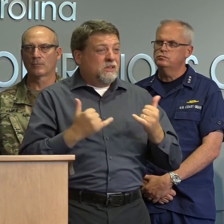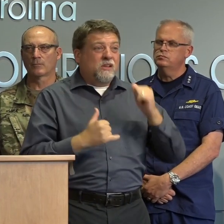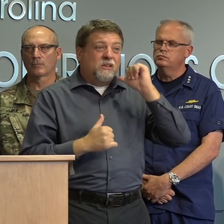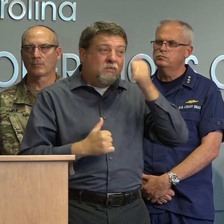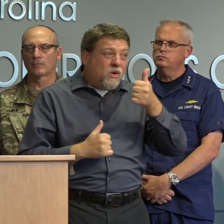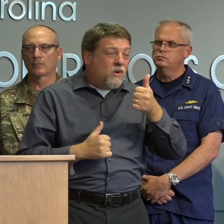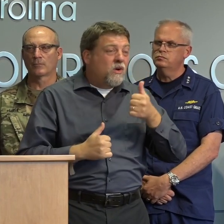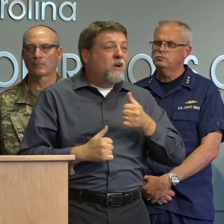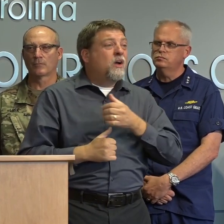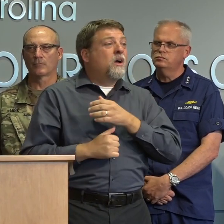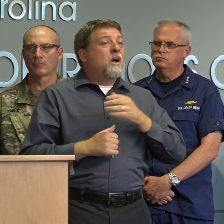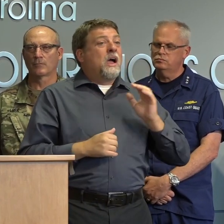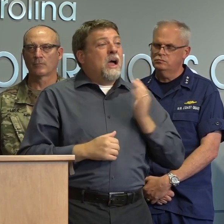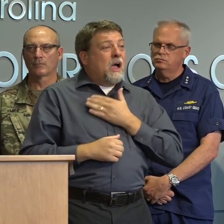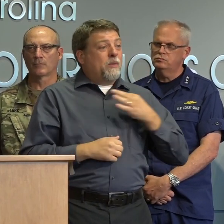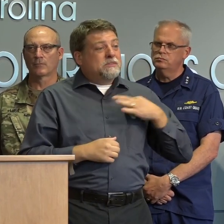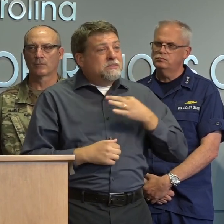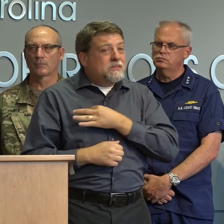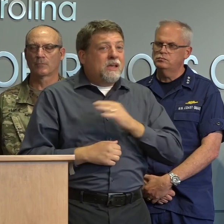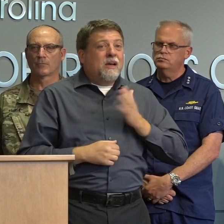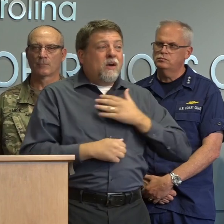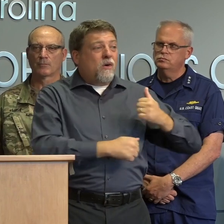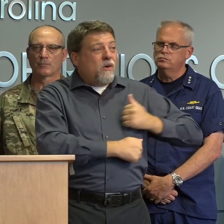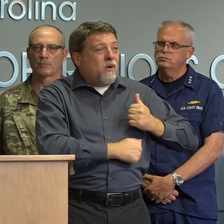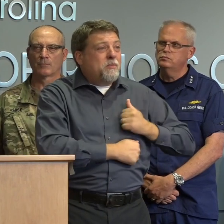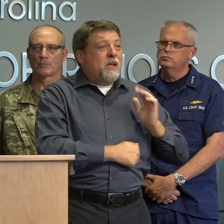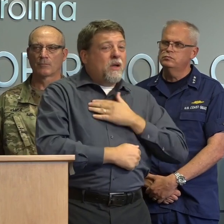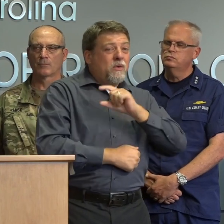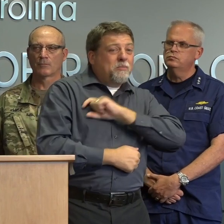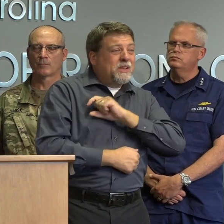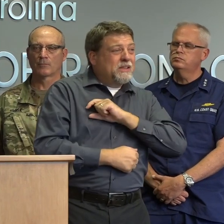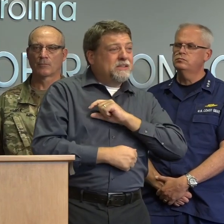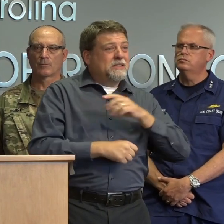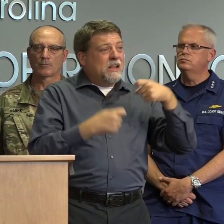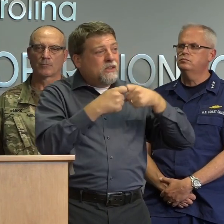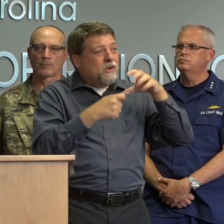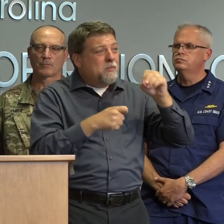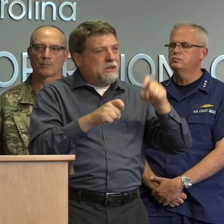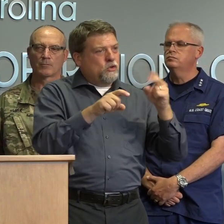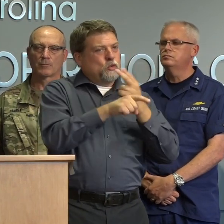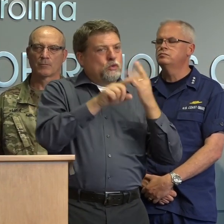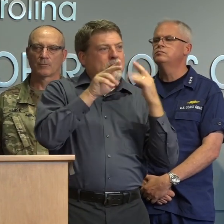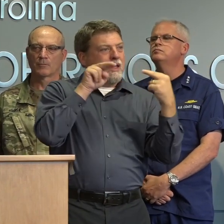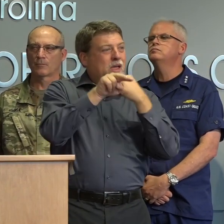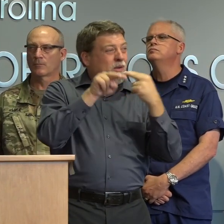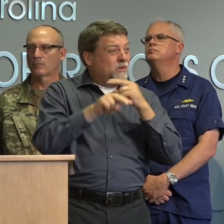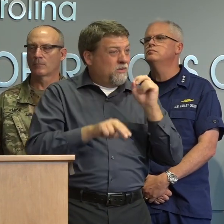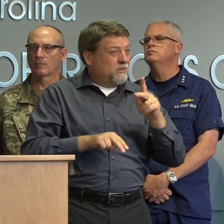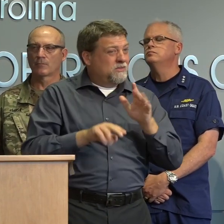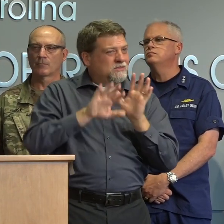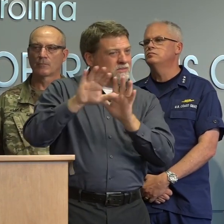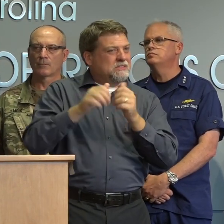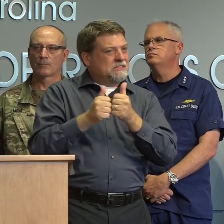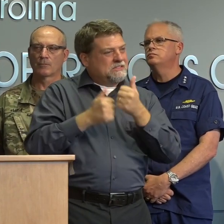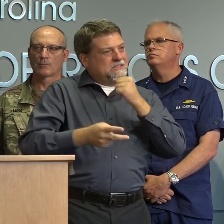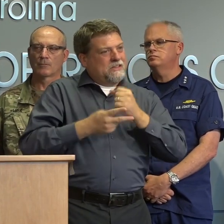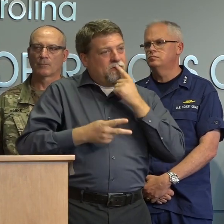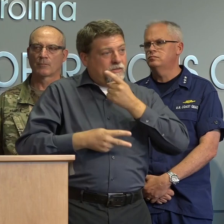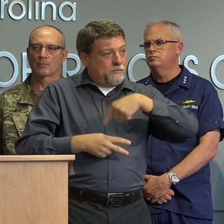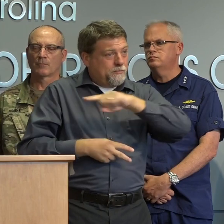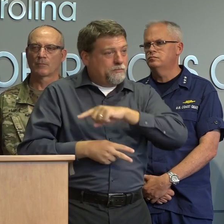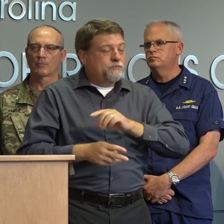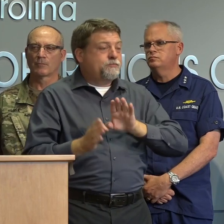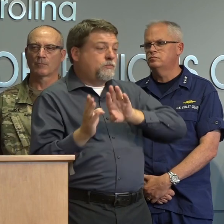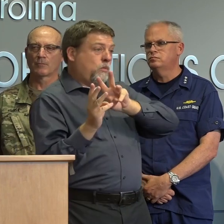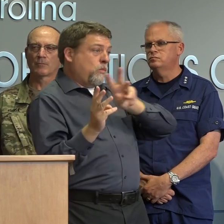movements as necessary in the rest of the state. As weather moves into the mountains, be particularly cognizant of